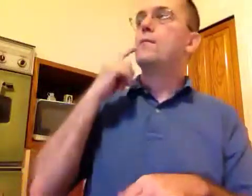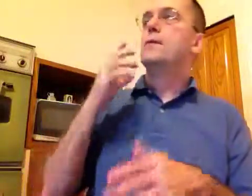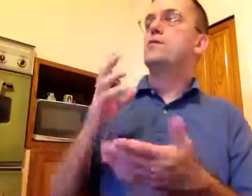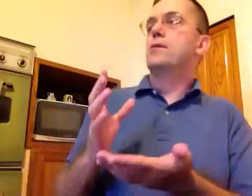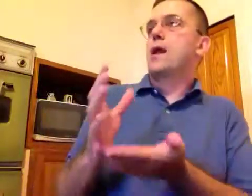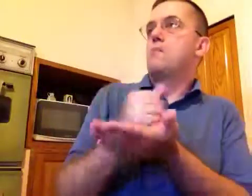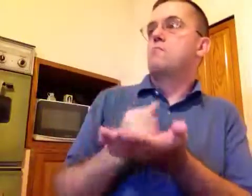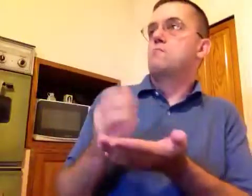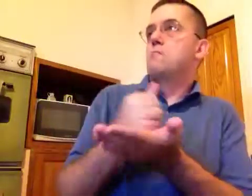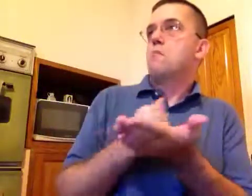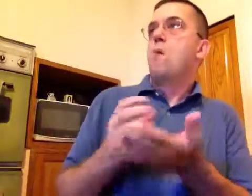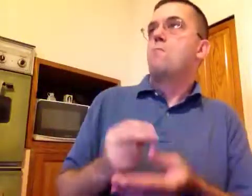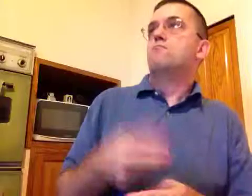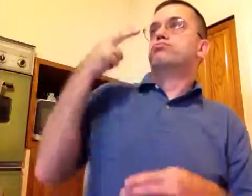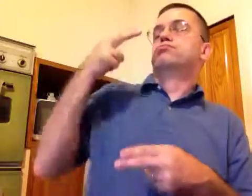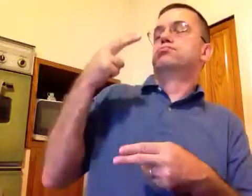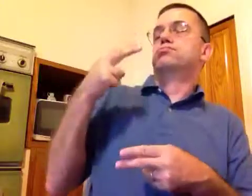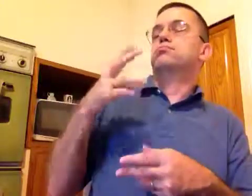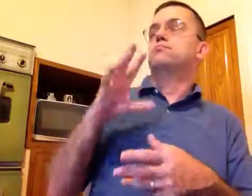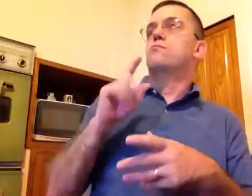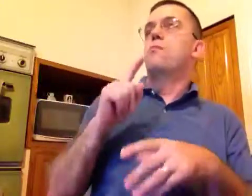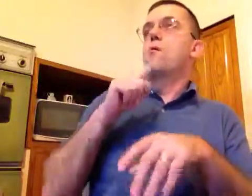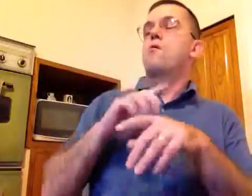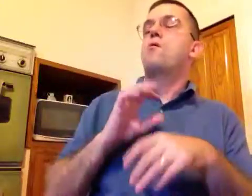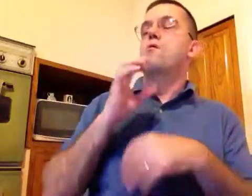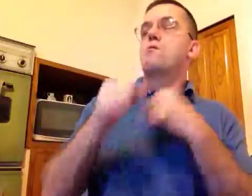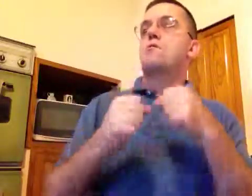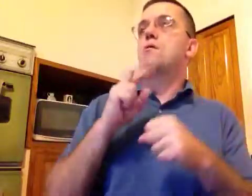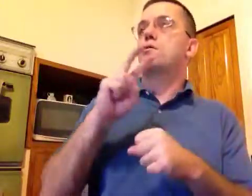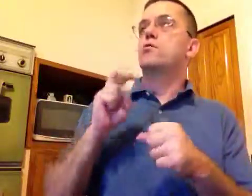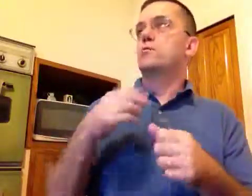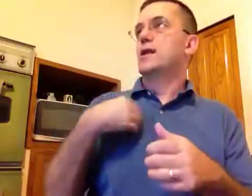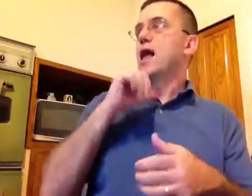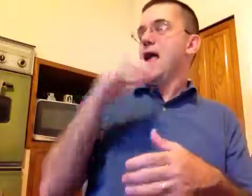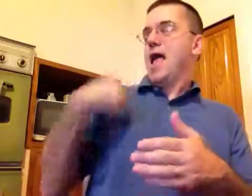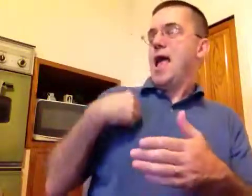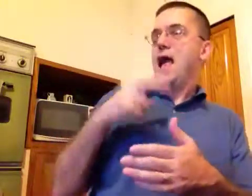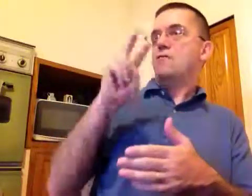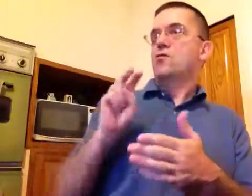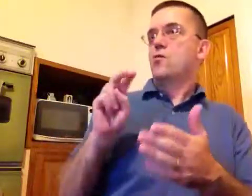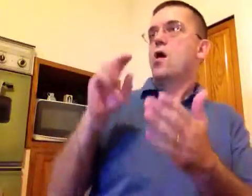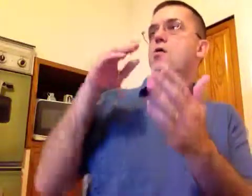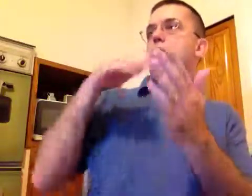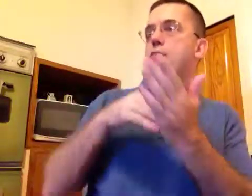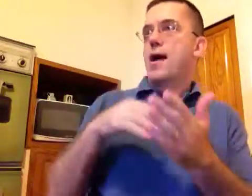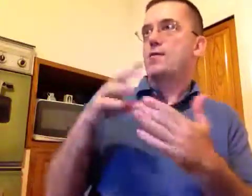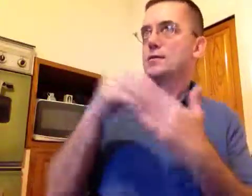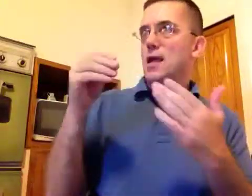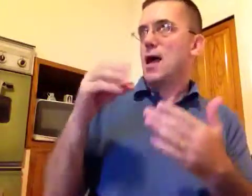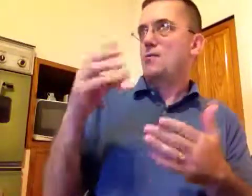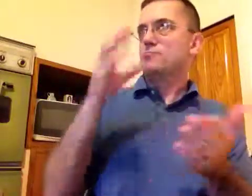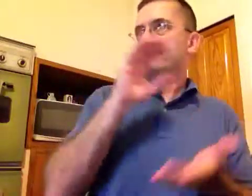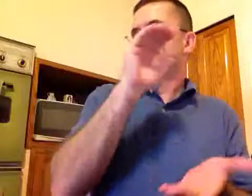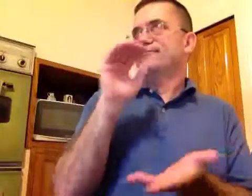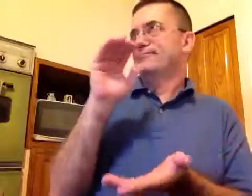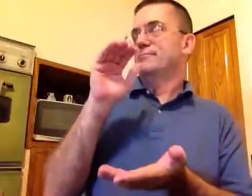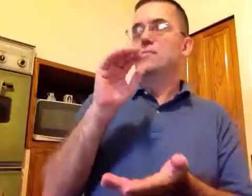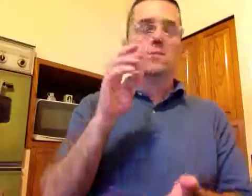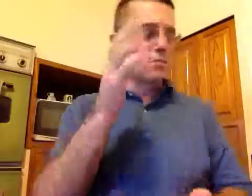in over a period of time. We didn't have the immediate $200,000, but we knew that. But why couldn't you just applied that high income to the mortgage and